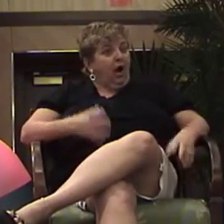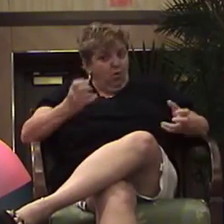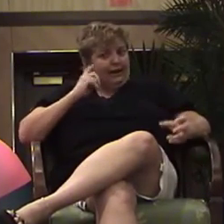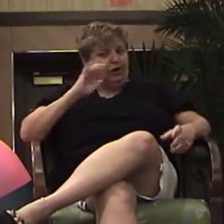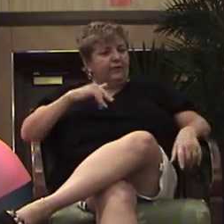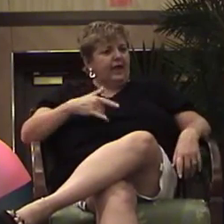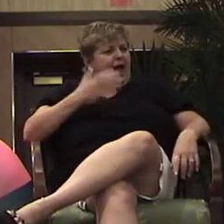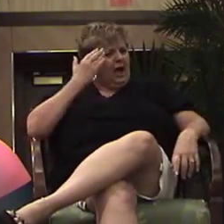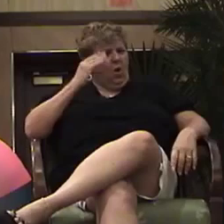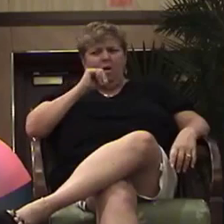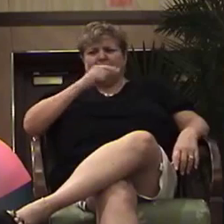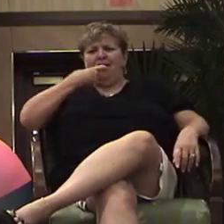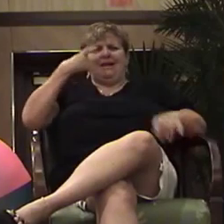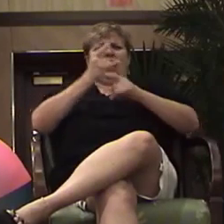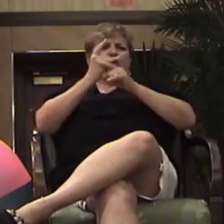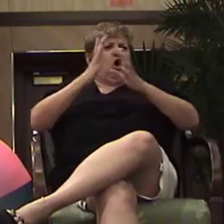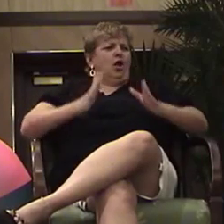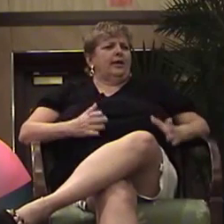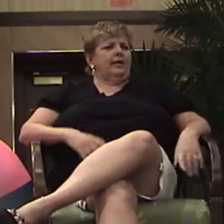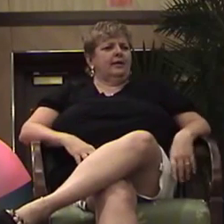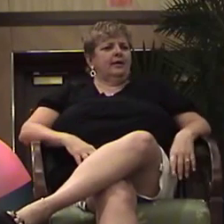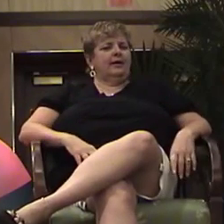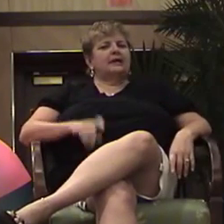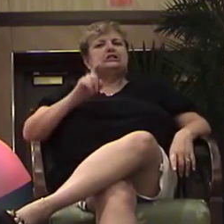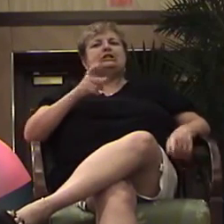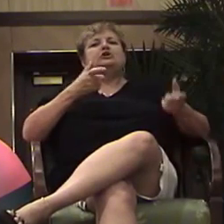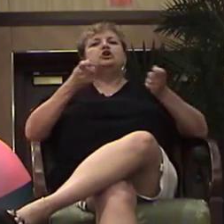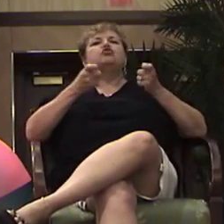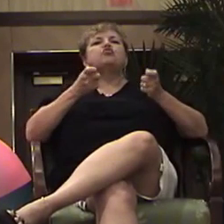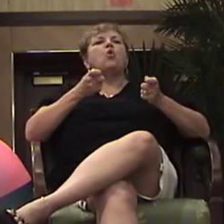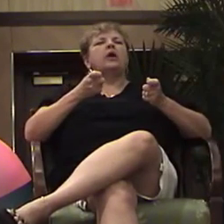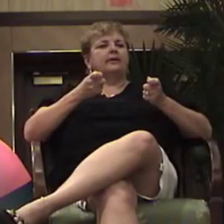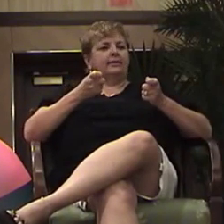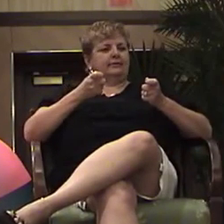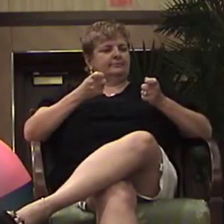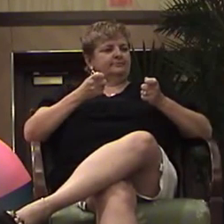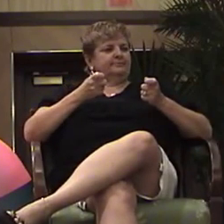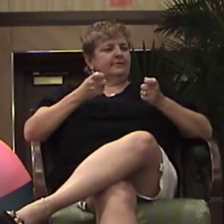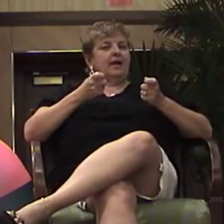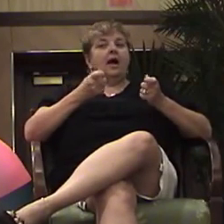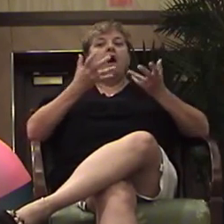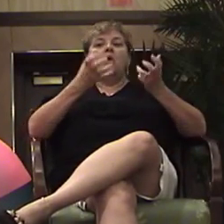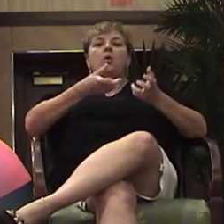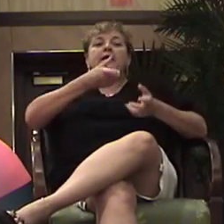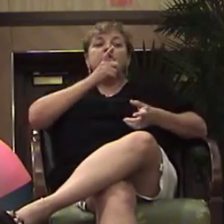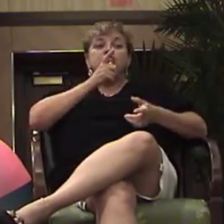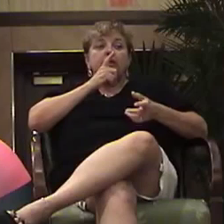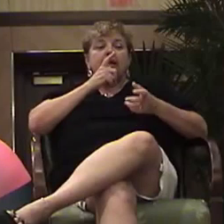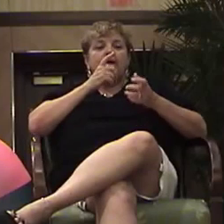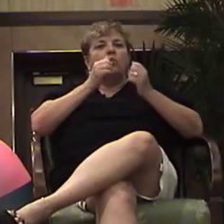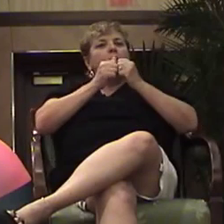I just needed a little control. I just wanted to drink and not get into trouble.